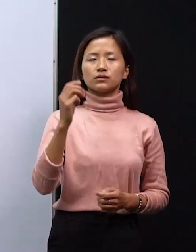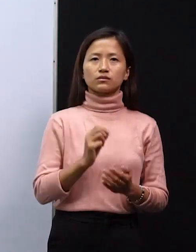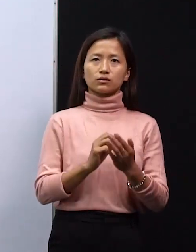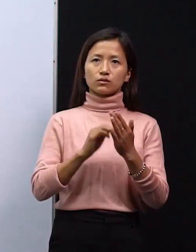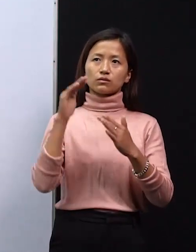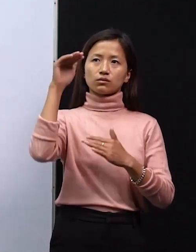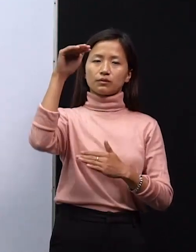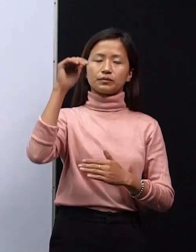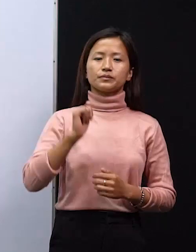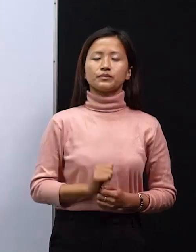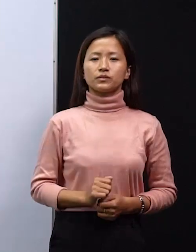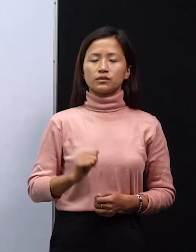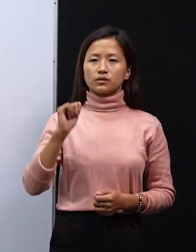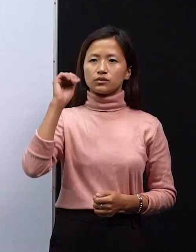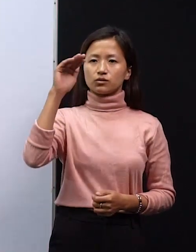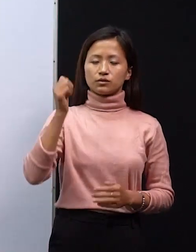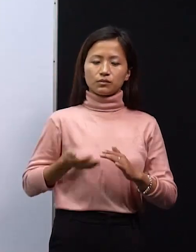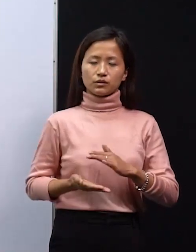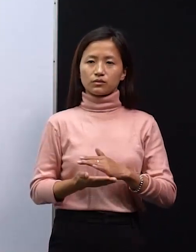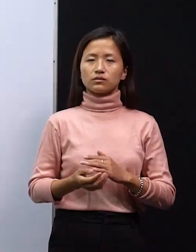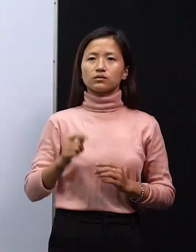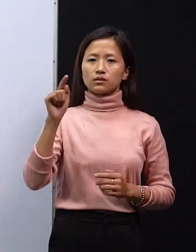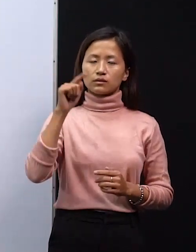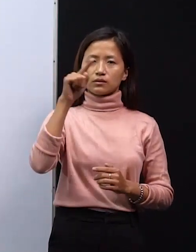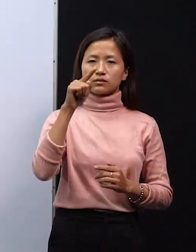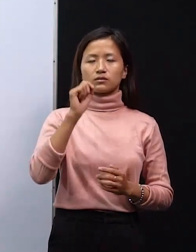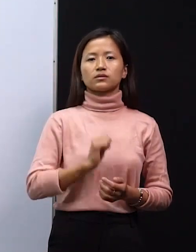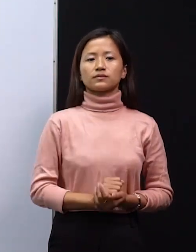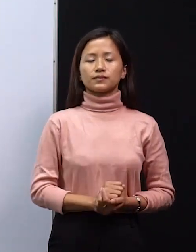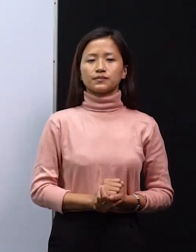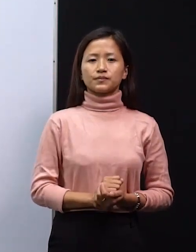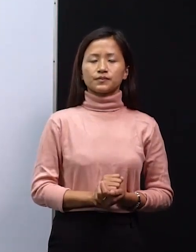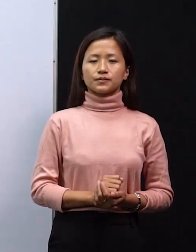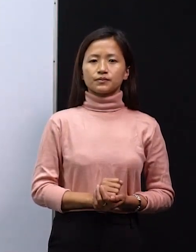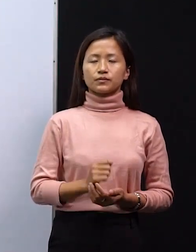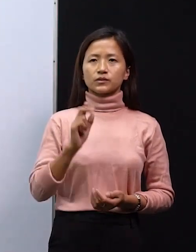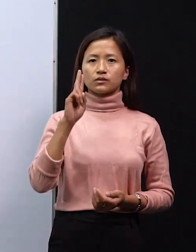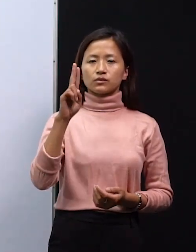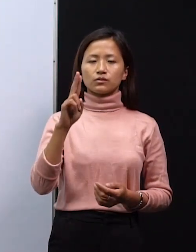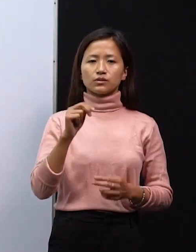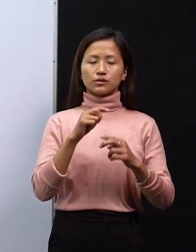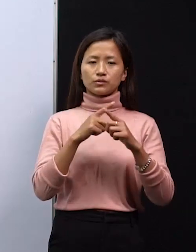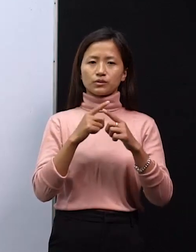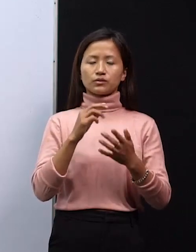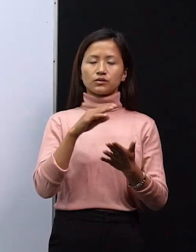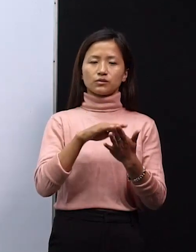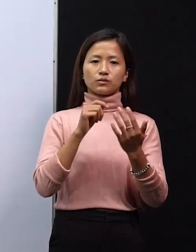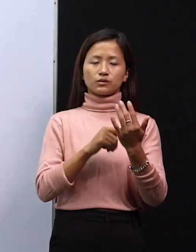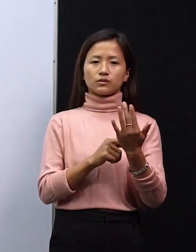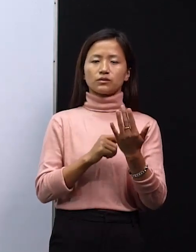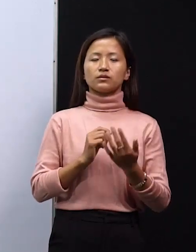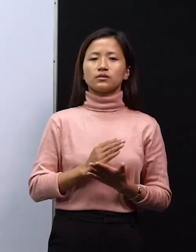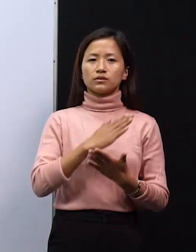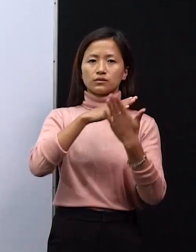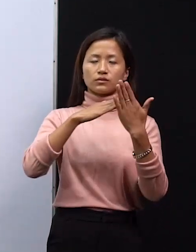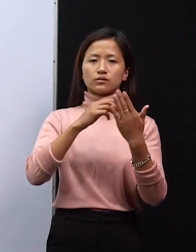top, 3 below, cancel them. Alright? And 2 in numerator, 4 in denominator. So 2